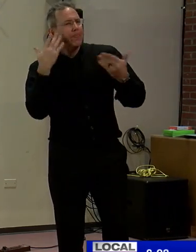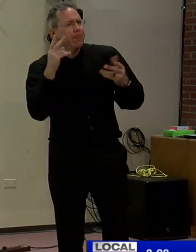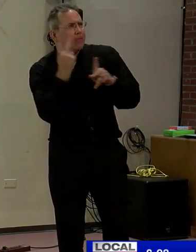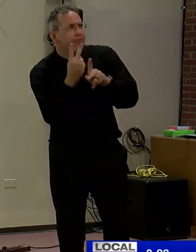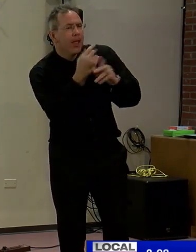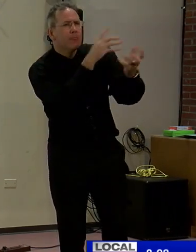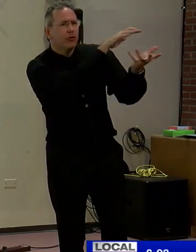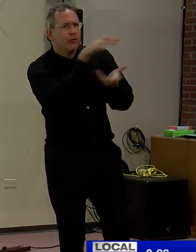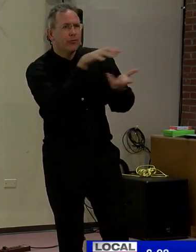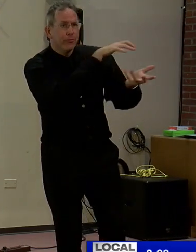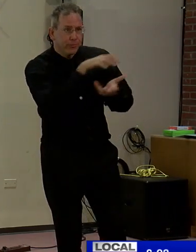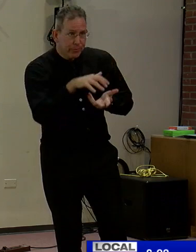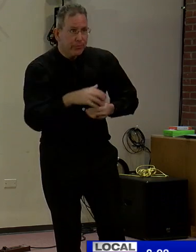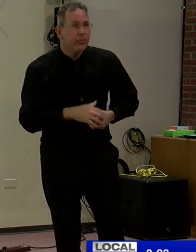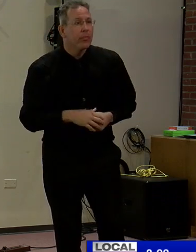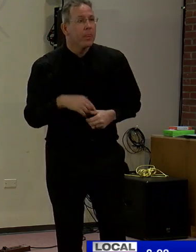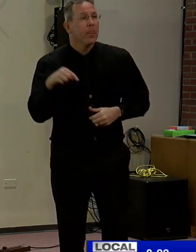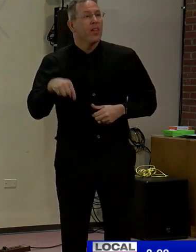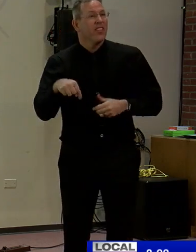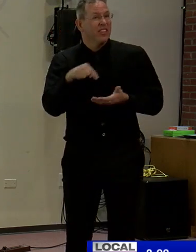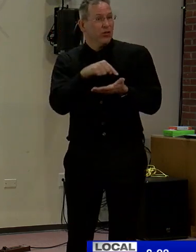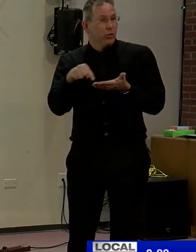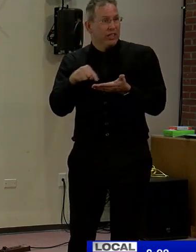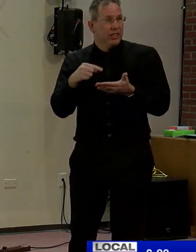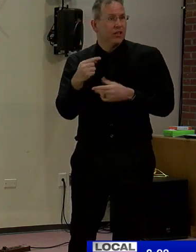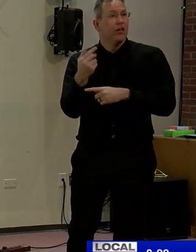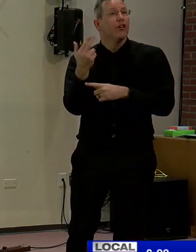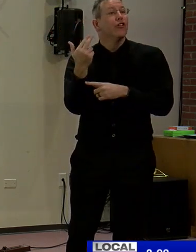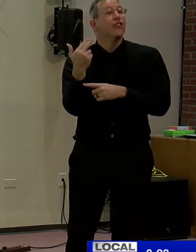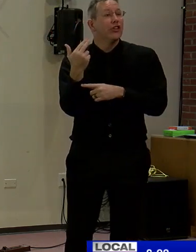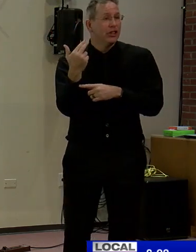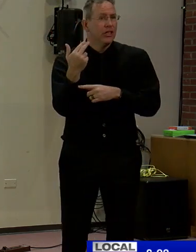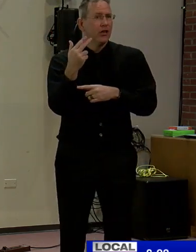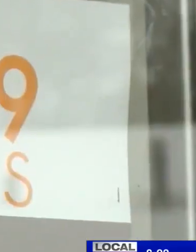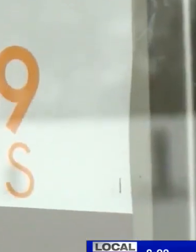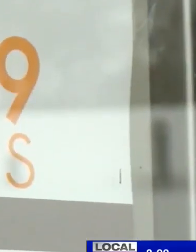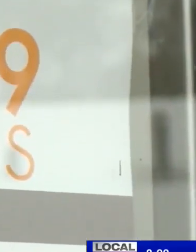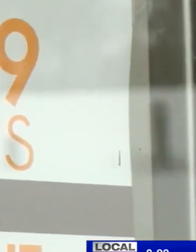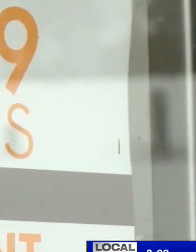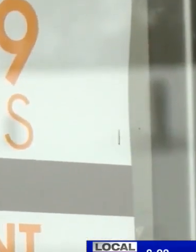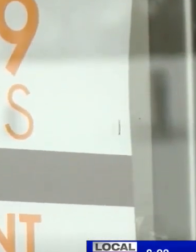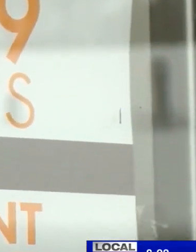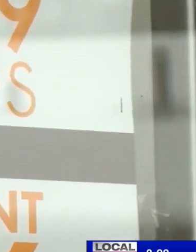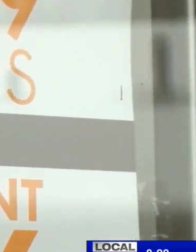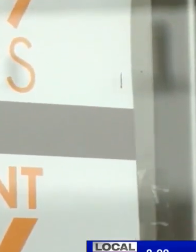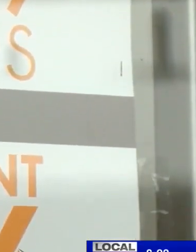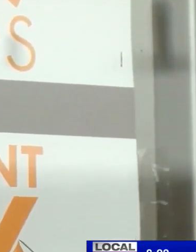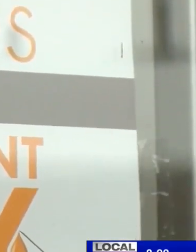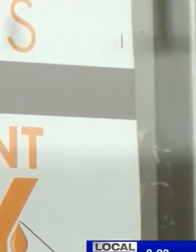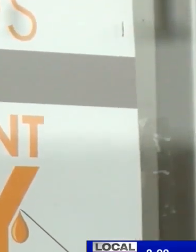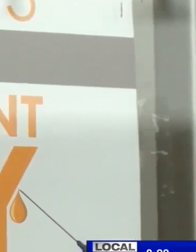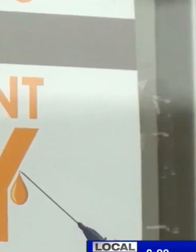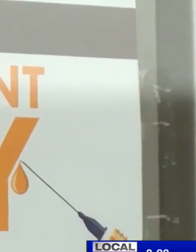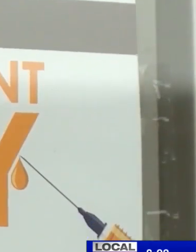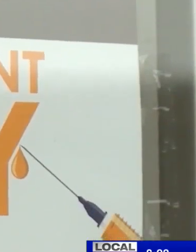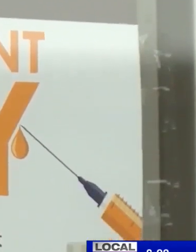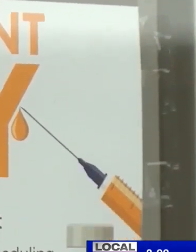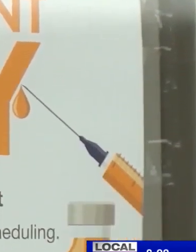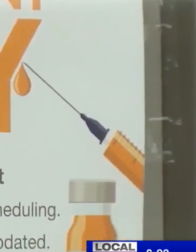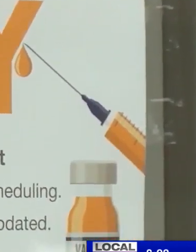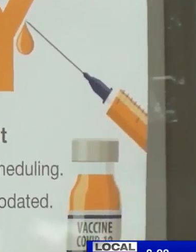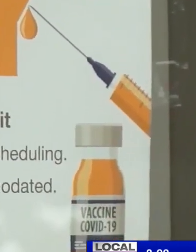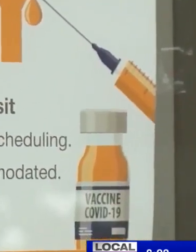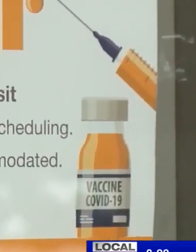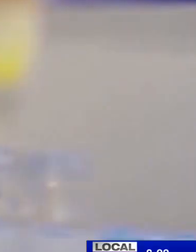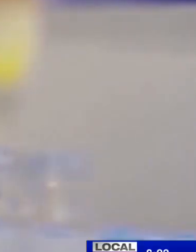doses of the vaccine. This is above and beyond our regular allocation. The state almost lost 860 vaccine doses this